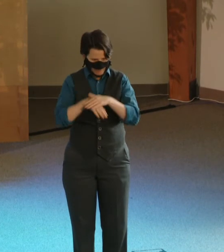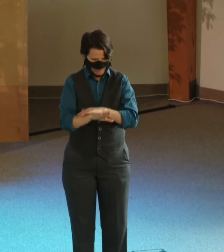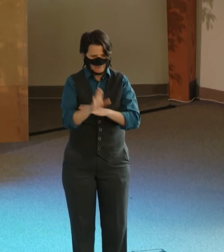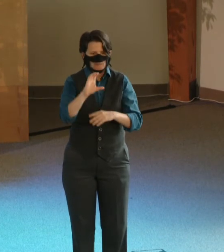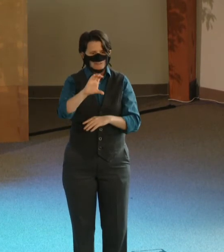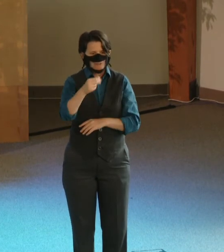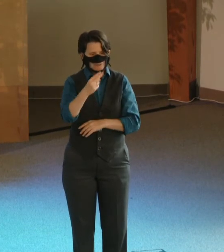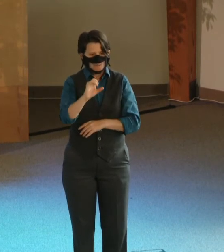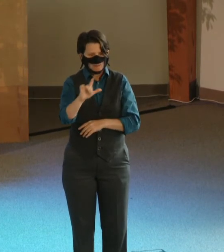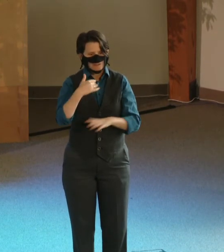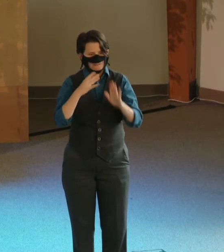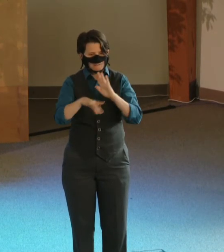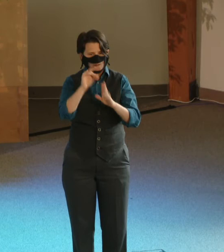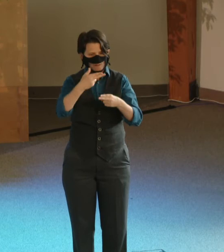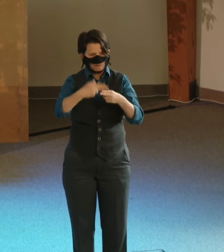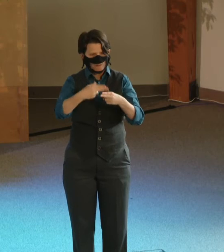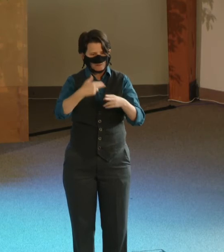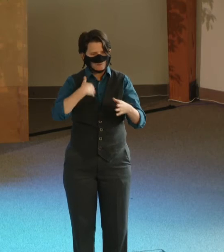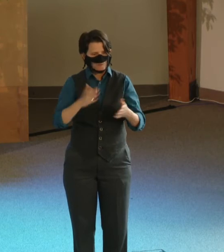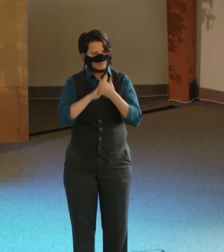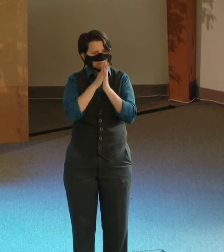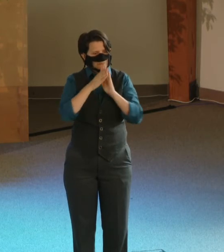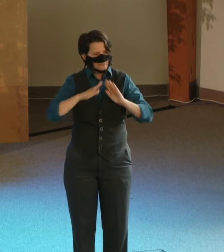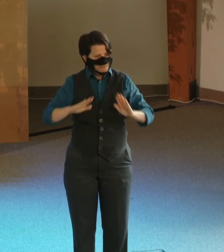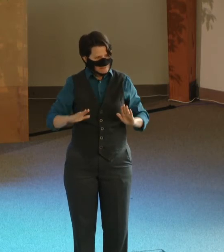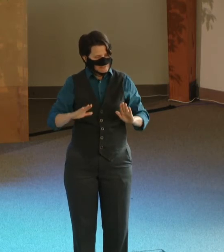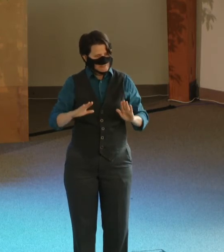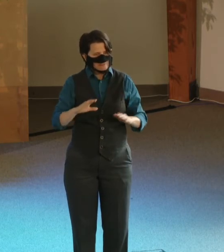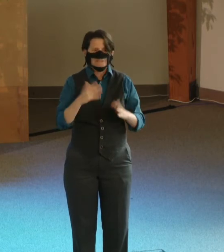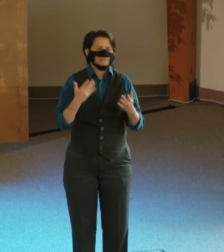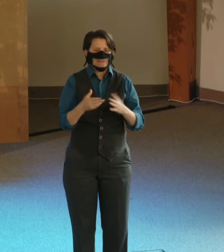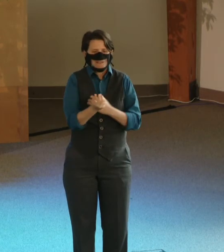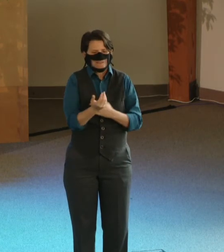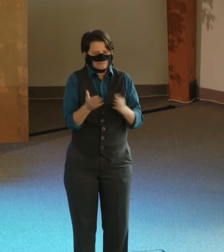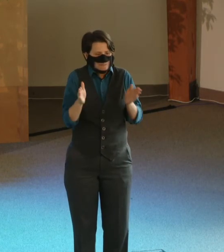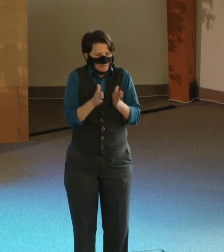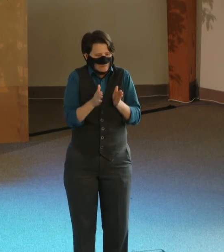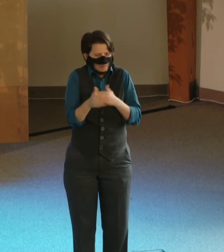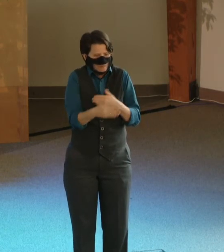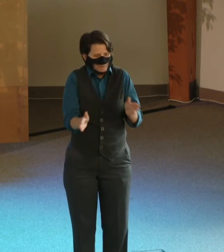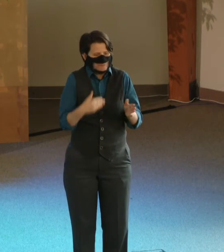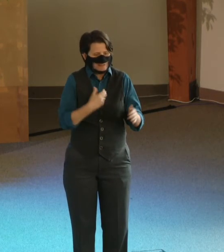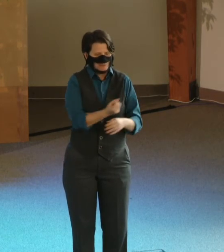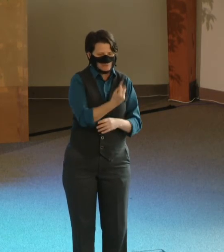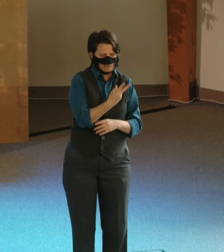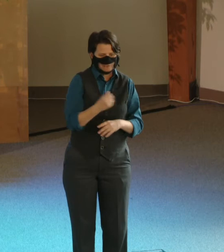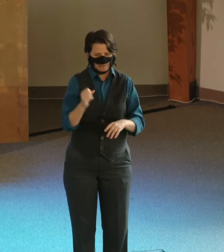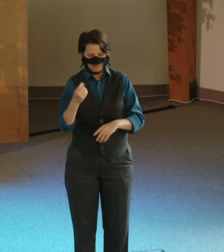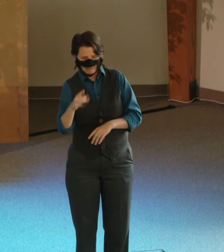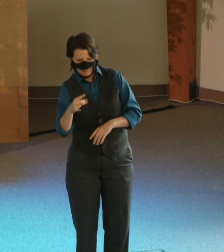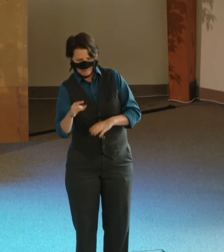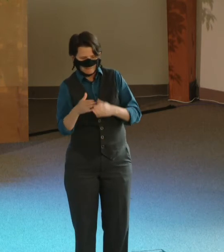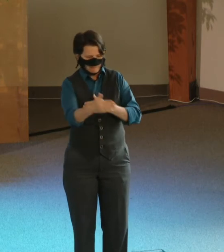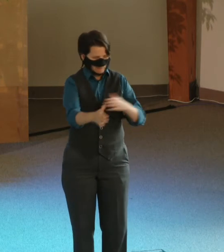was called the Peace Chapel. Very small room, 12 feet wide by about 18 feet long, a row of chairs on each